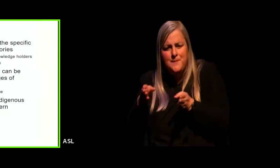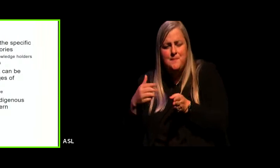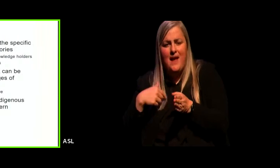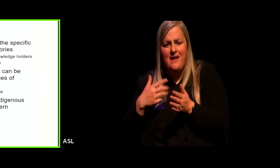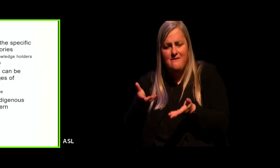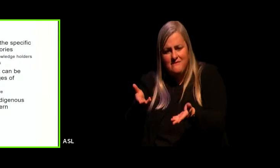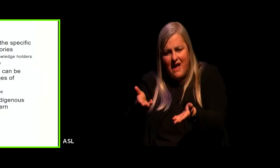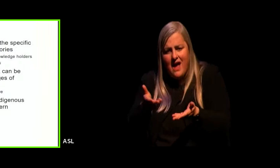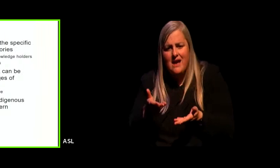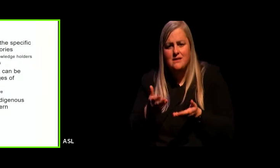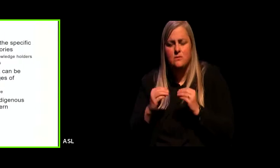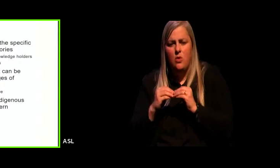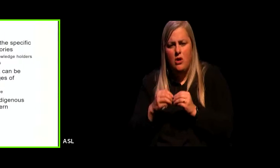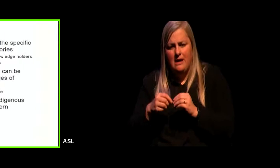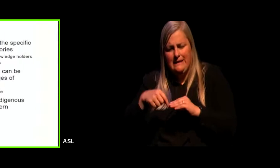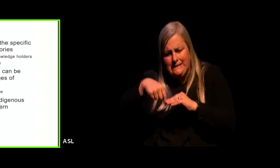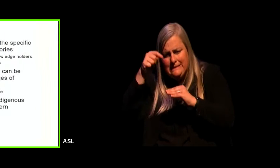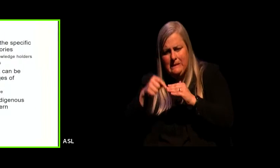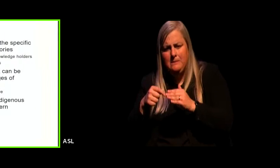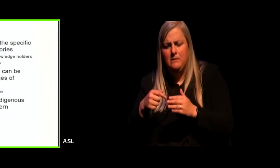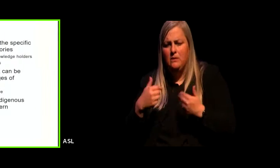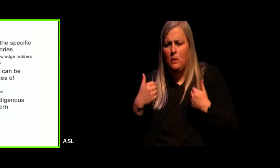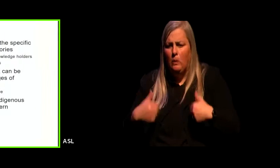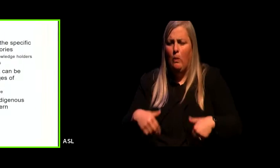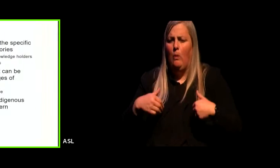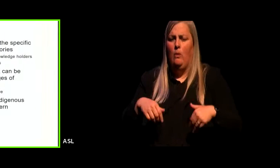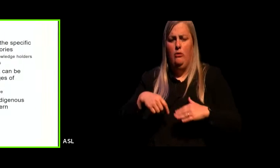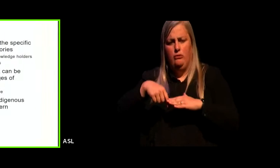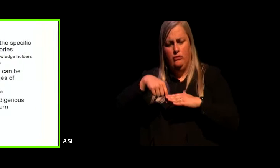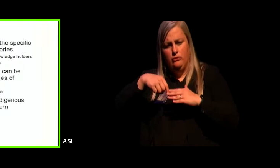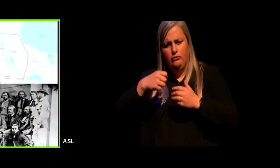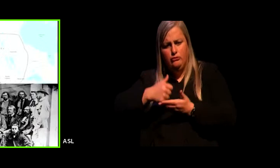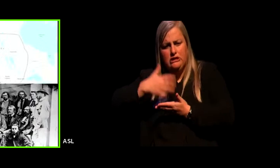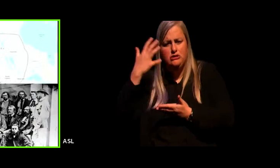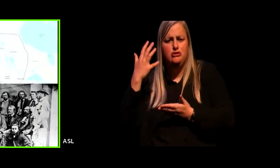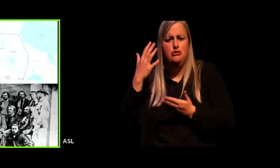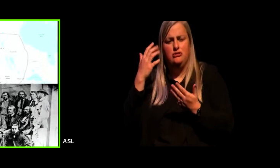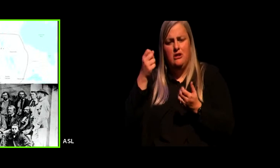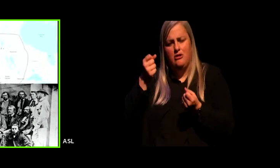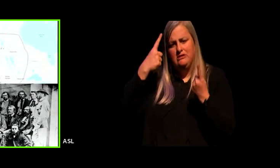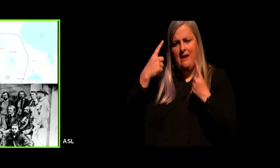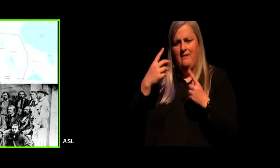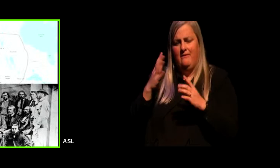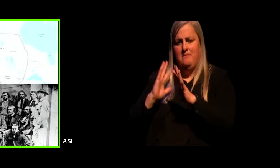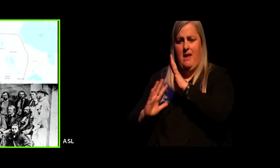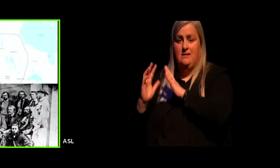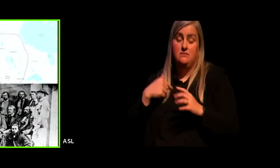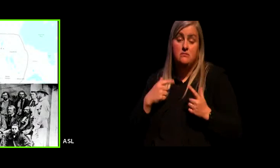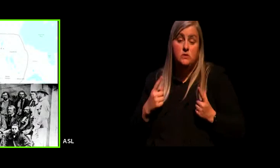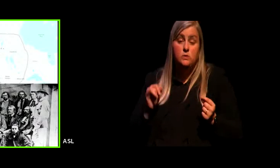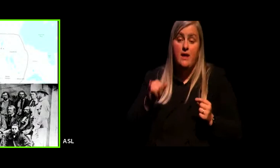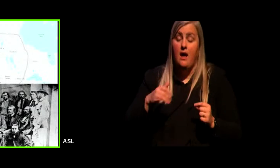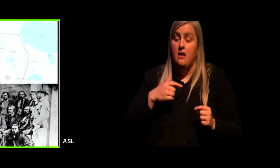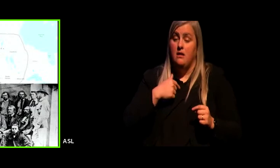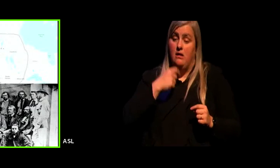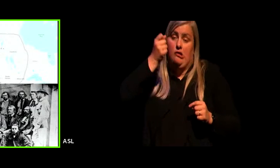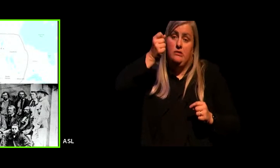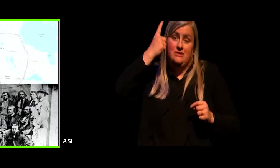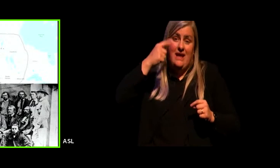richer understanding of the past. So I do that with my nation. I do that with an understanding of